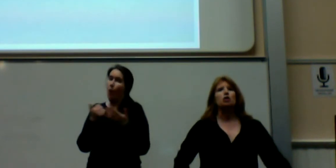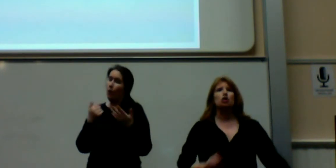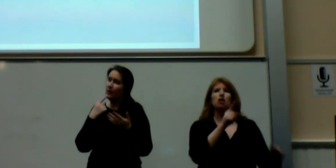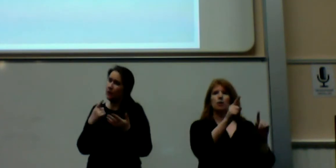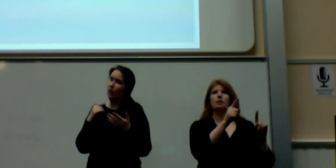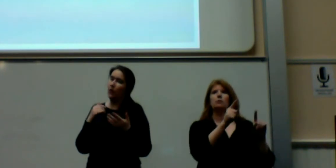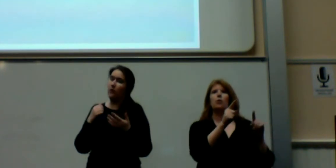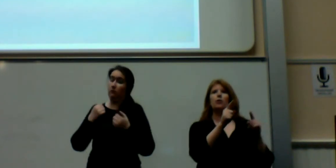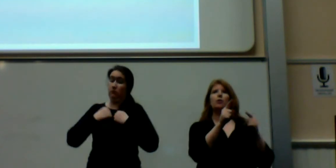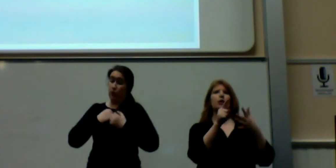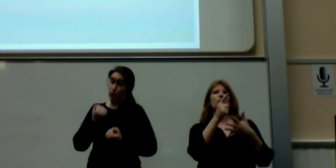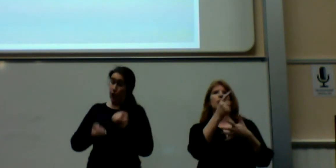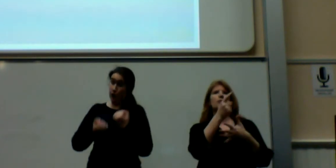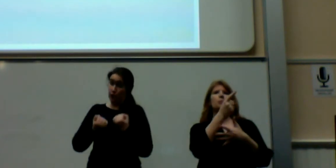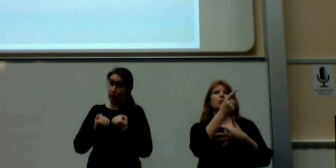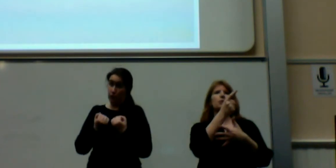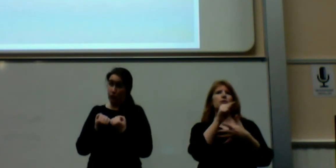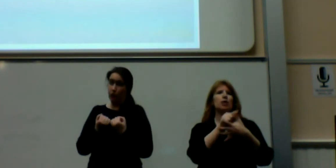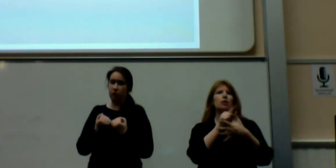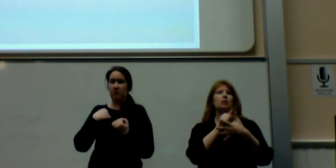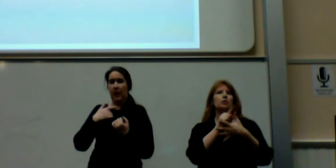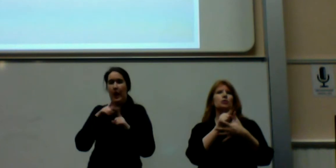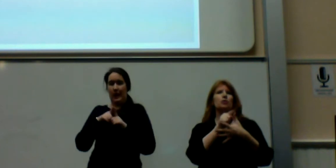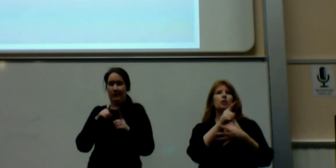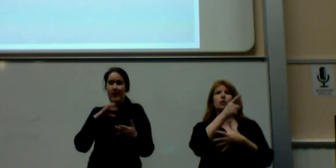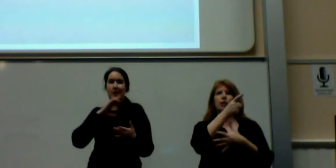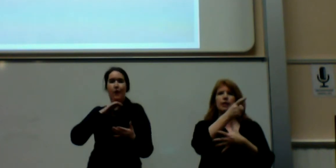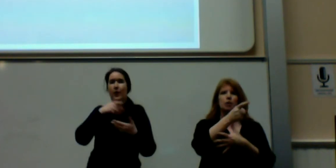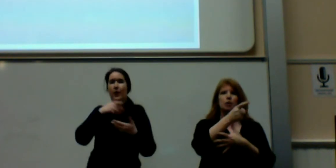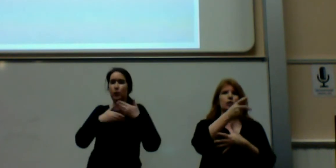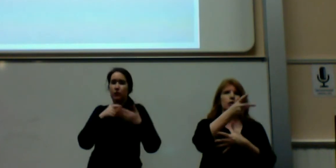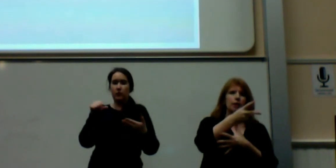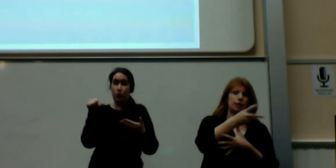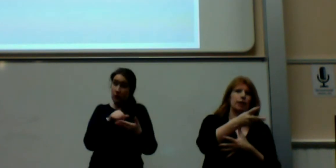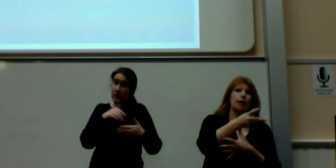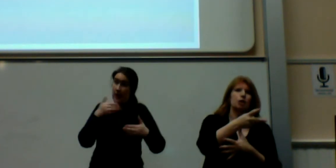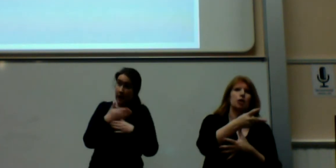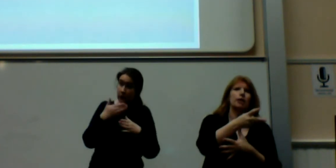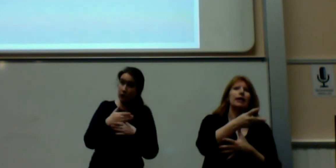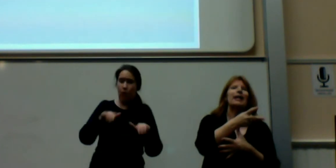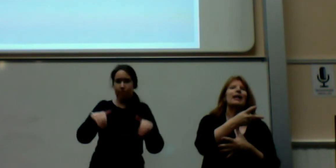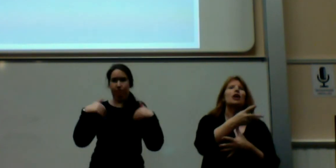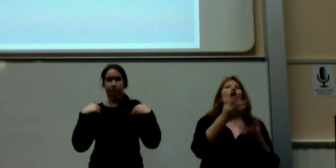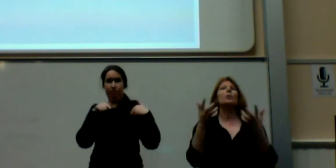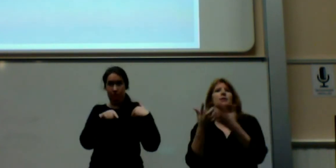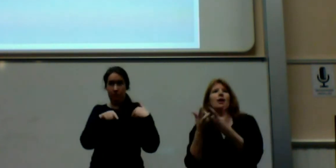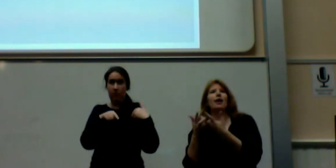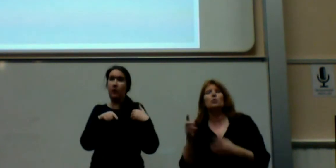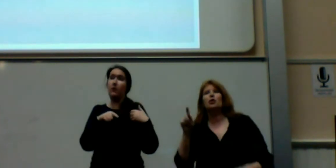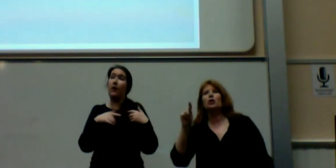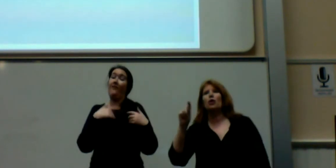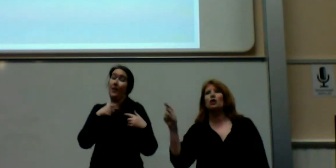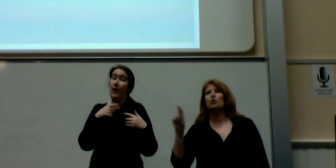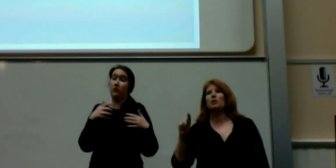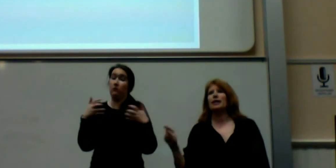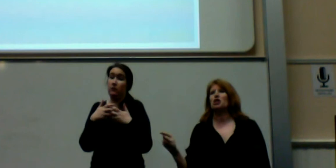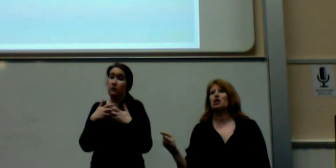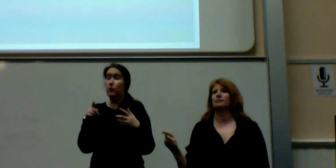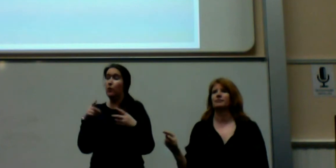your judgment, whether or not you think the person, the character in the story, should take action or not take action, coincides with